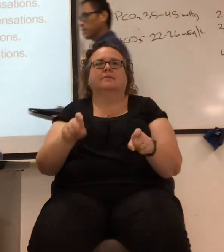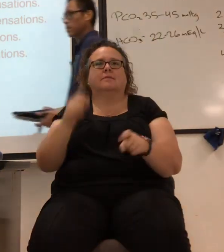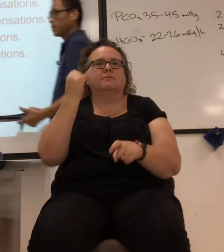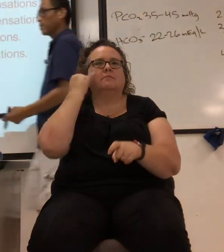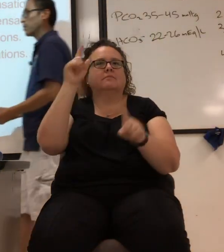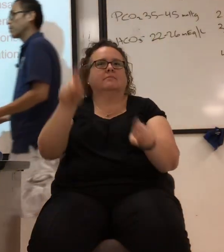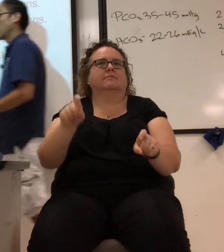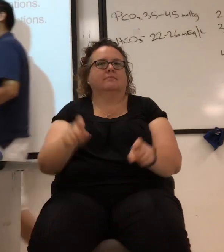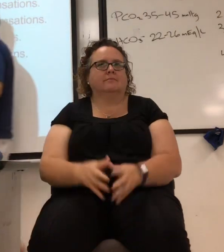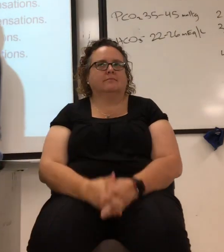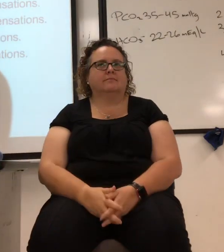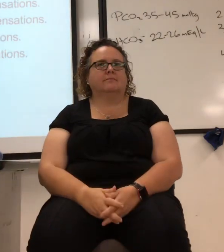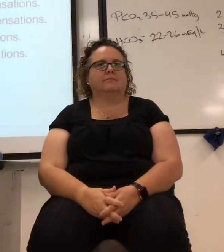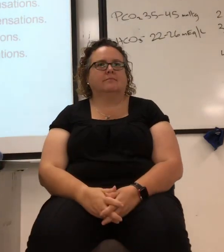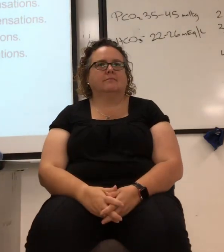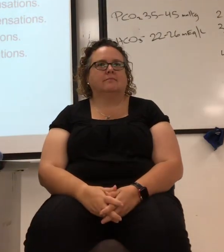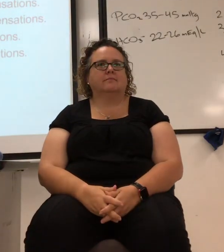with